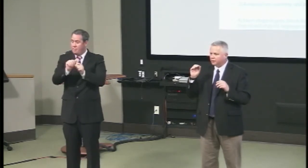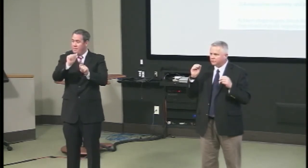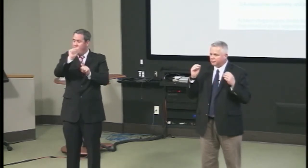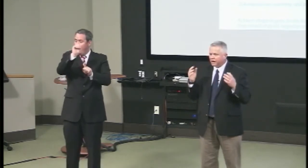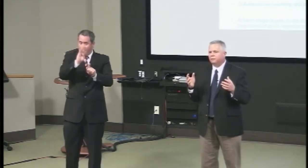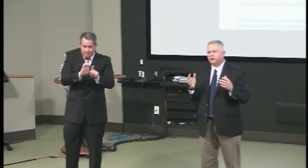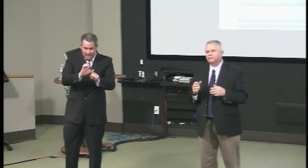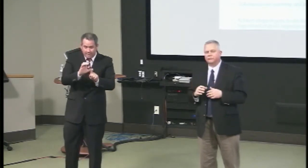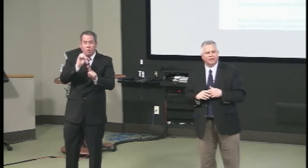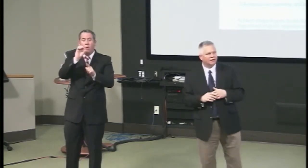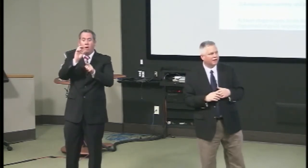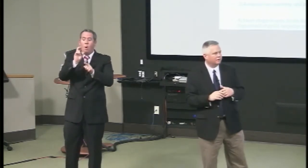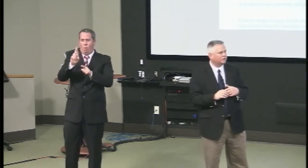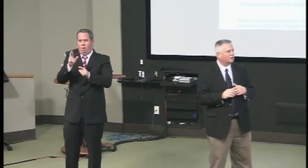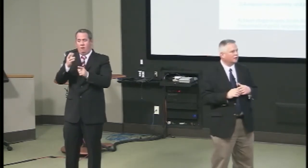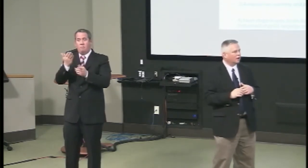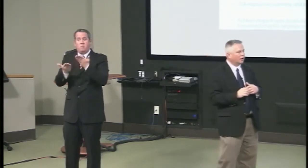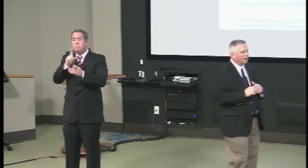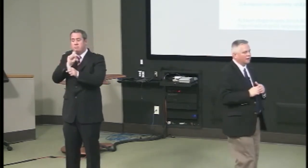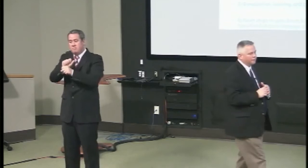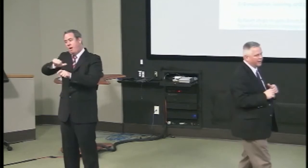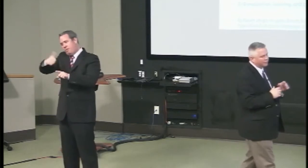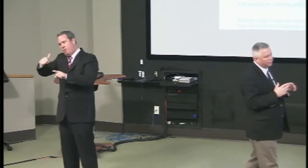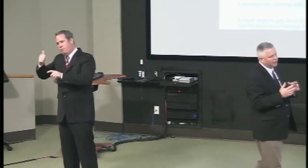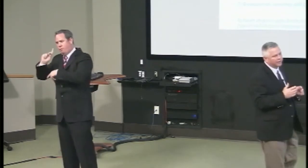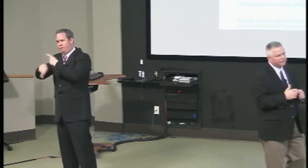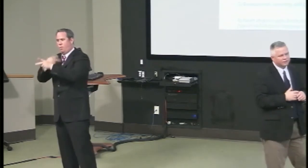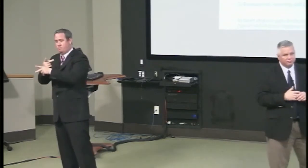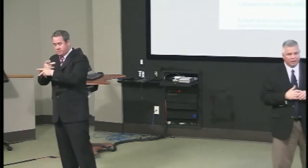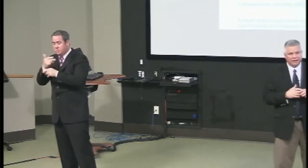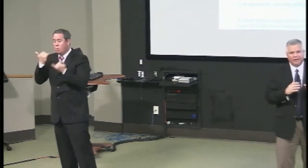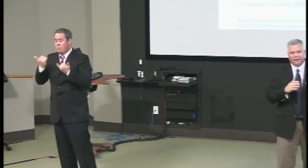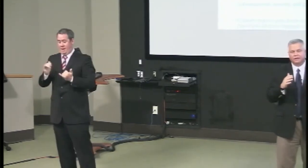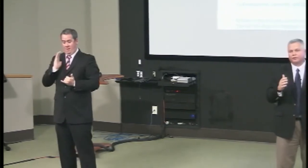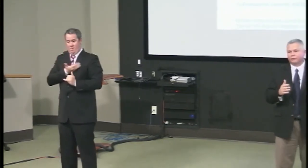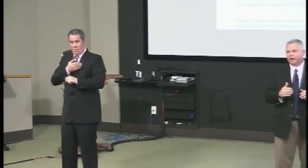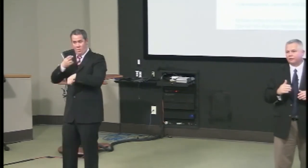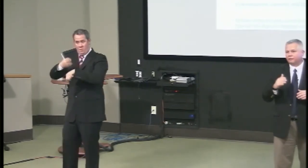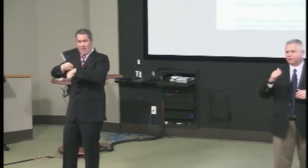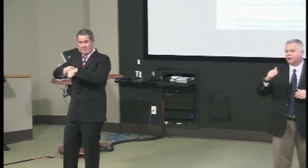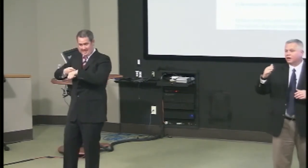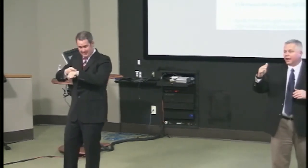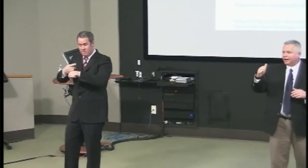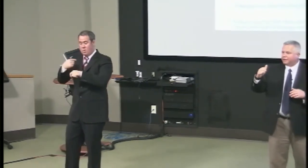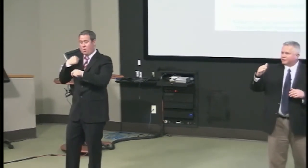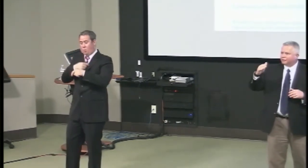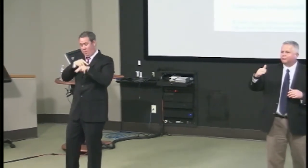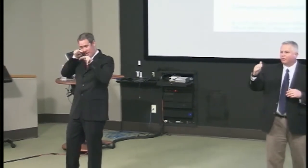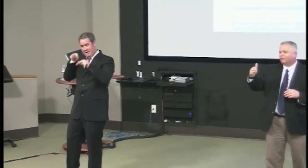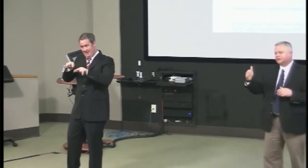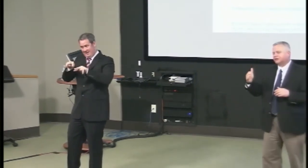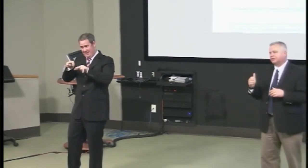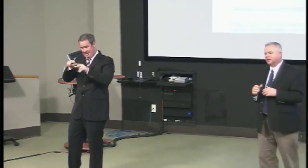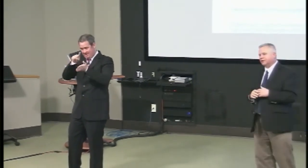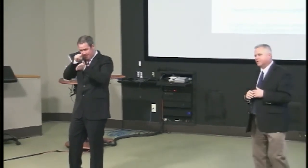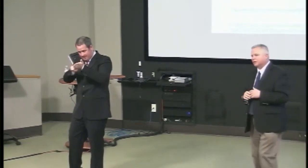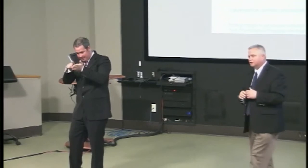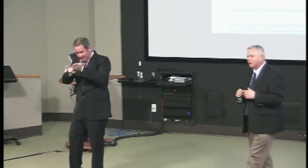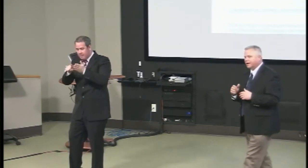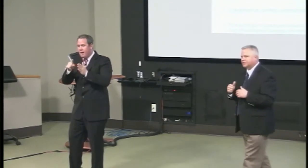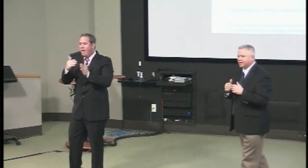the development of reading and the brain basis of reading in different orthographies. And more